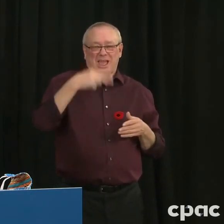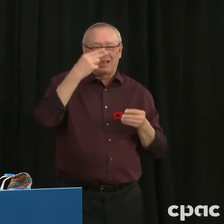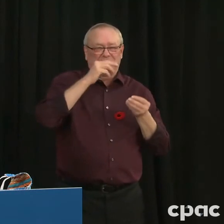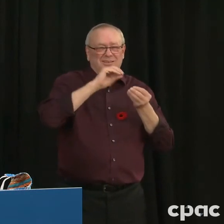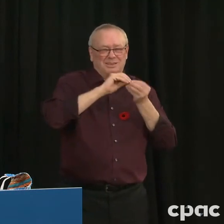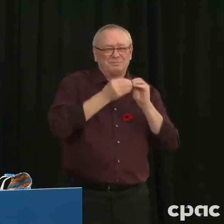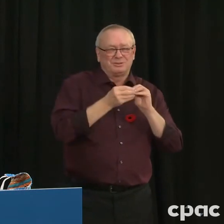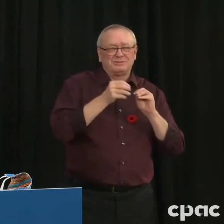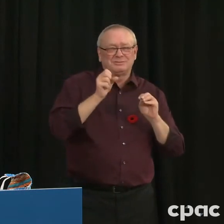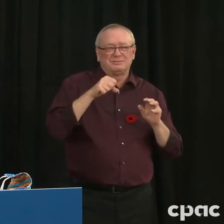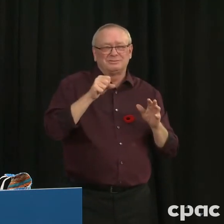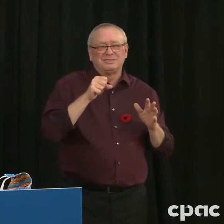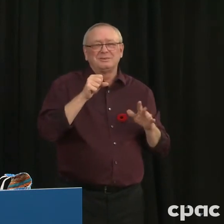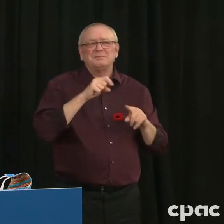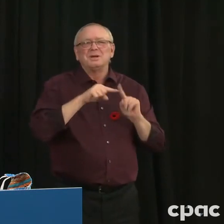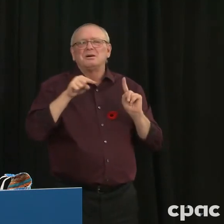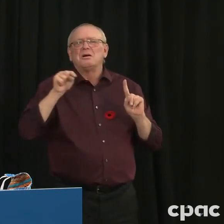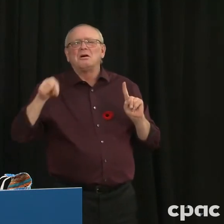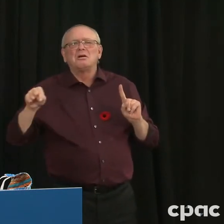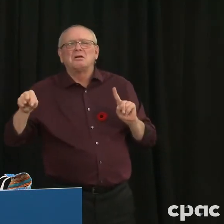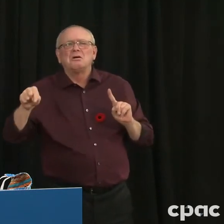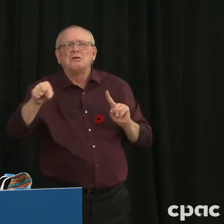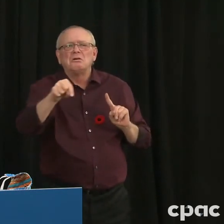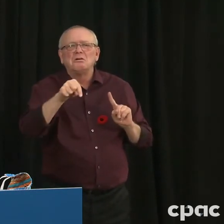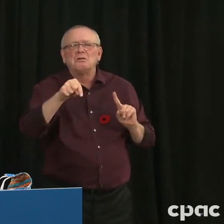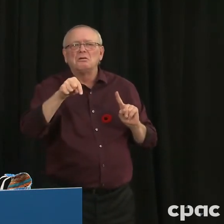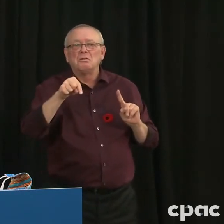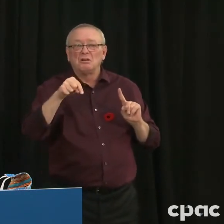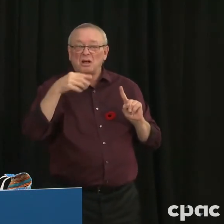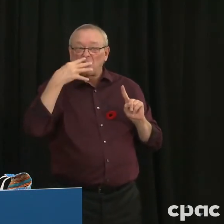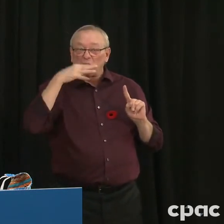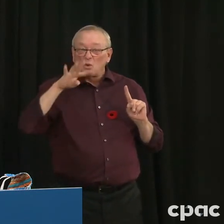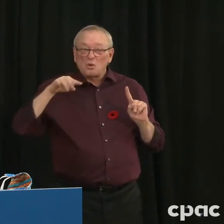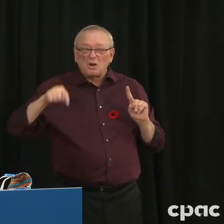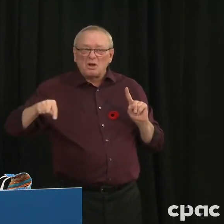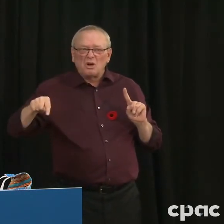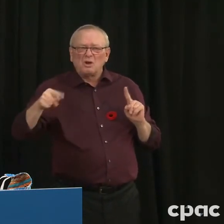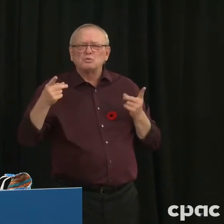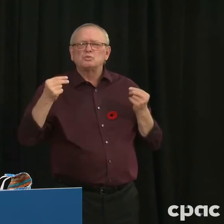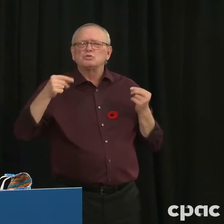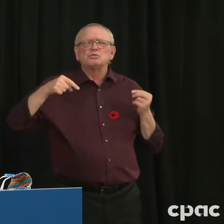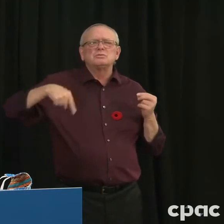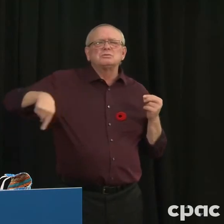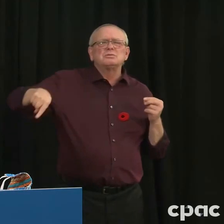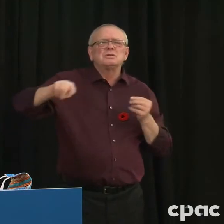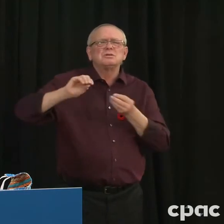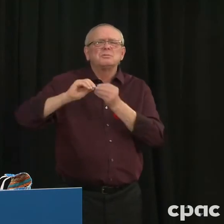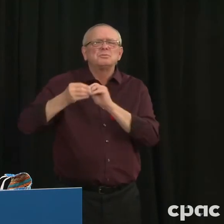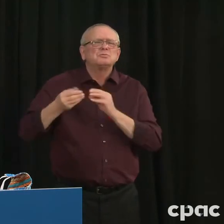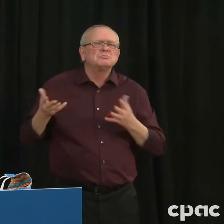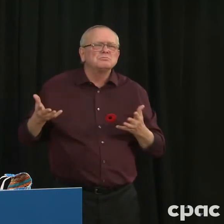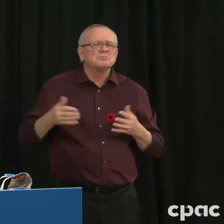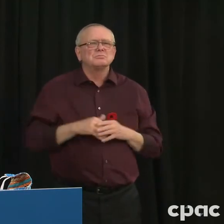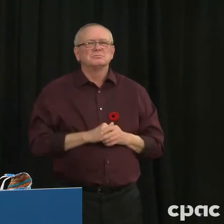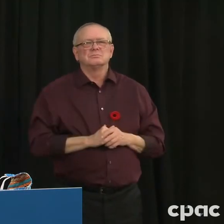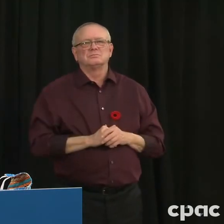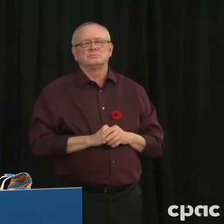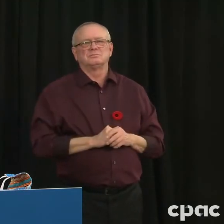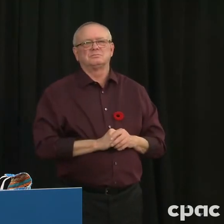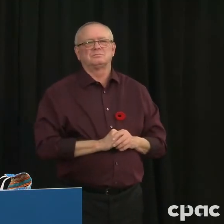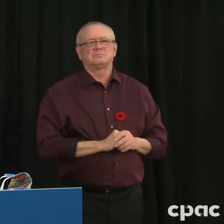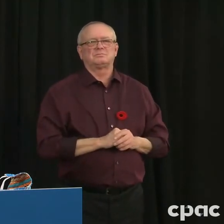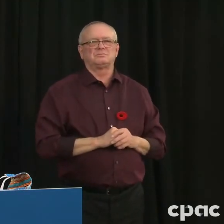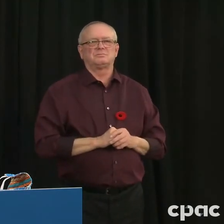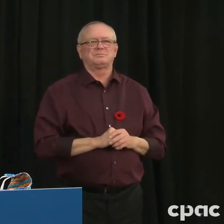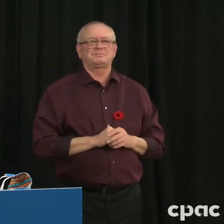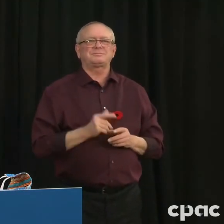there's still so many cases that we aren't able to trace? It's a good question. And again, we're working to try to